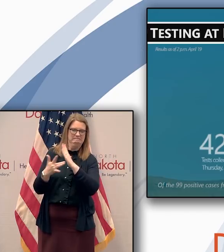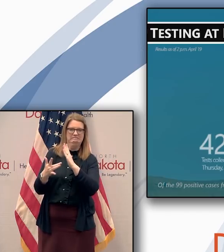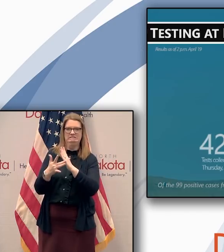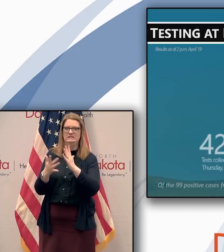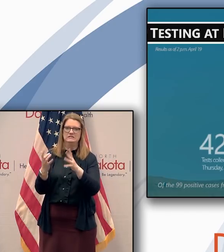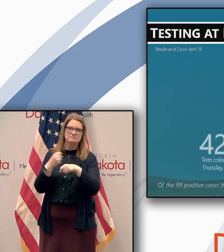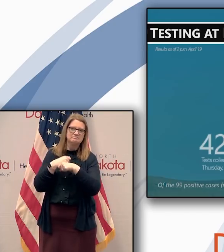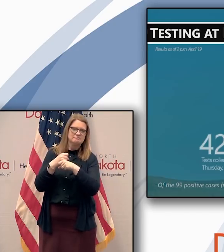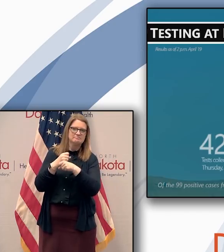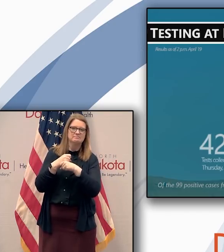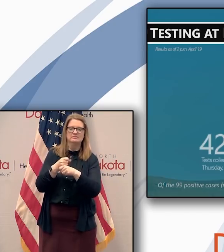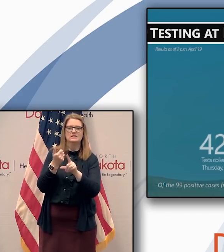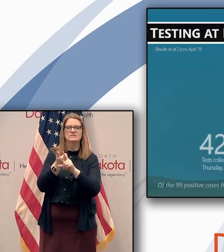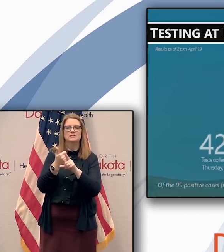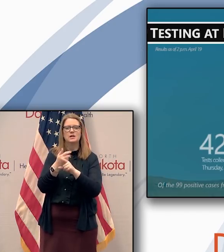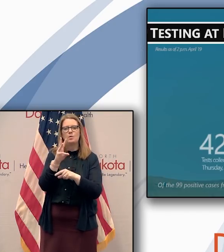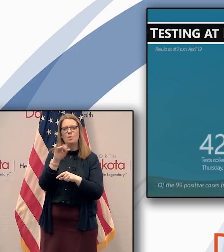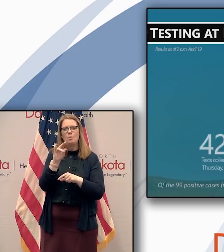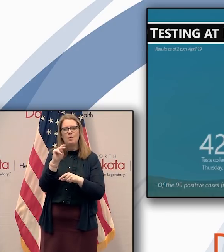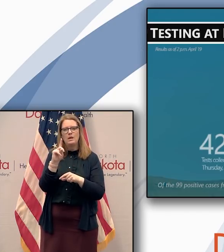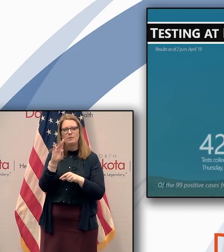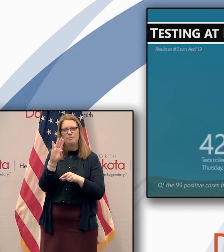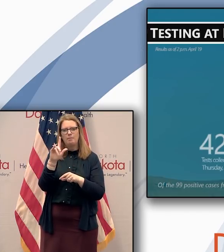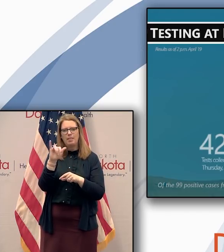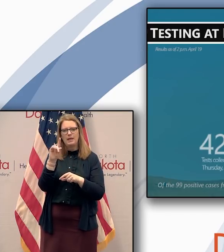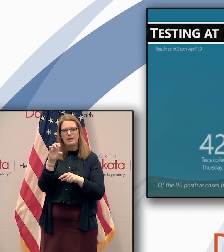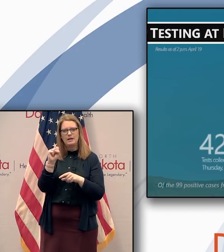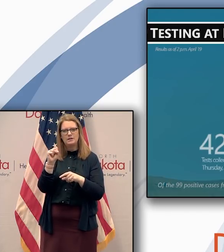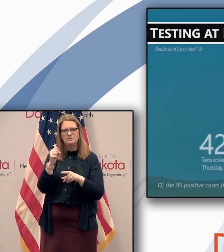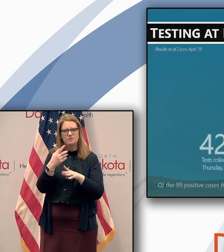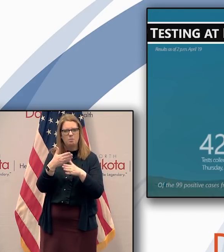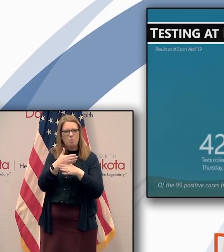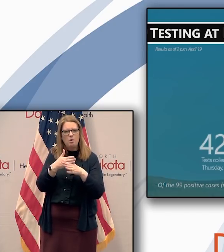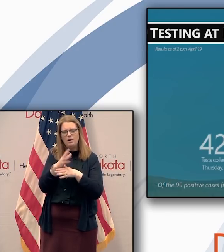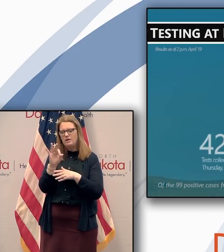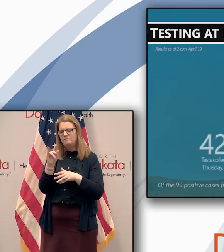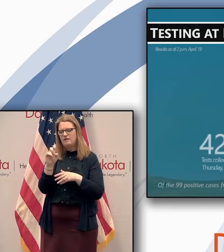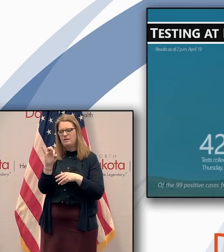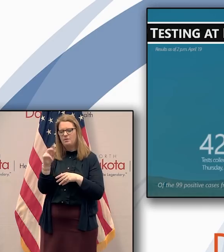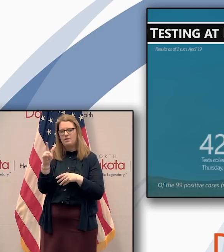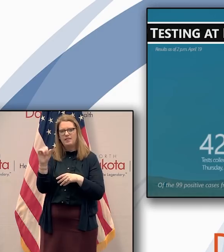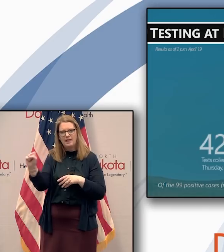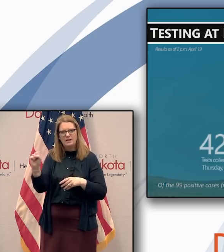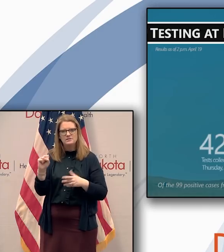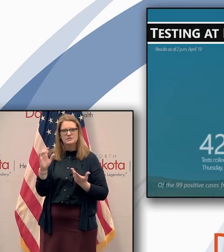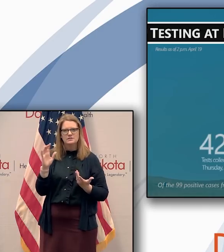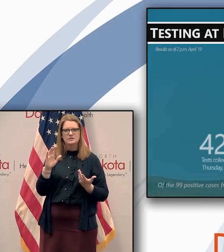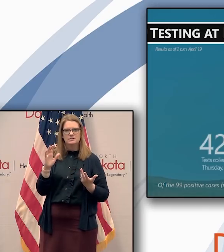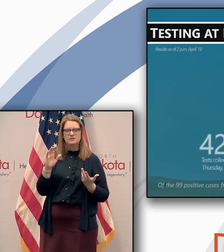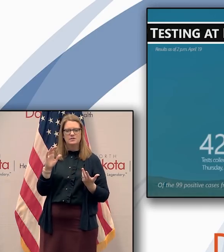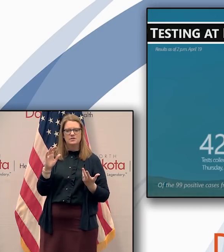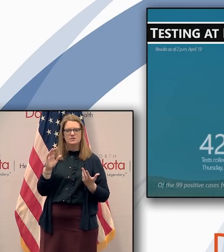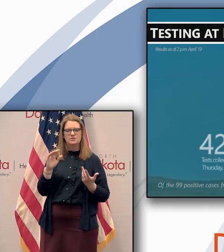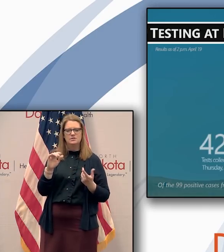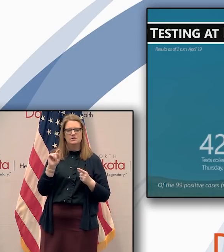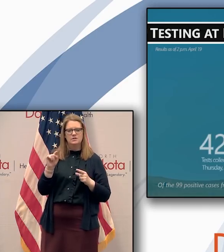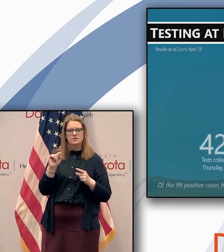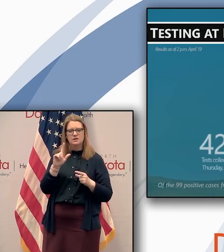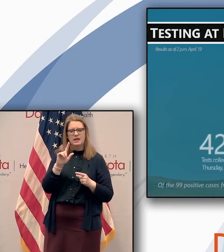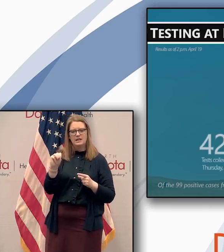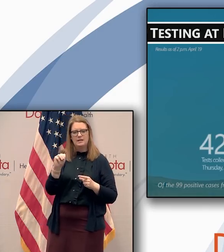blades out of wood and fiberglass. There's about 900 team members that work there. LM